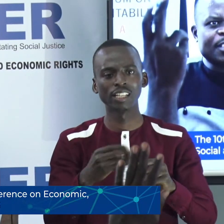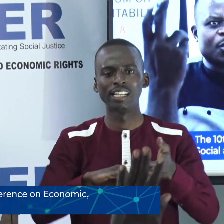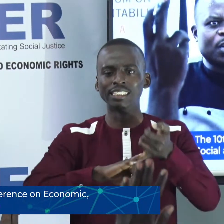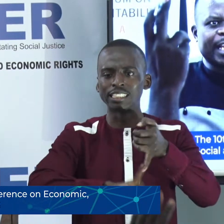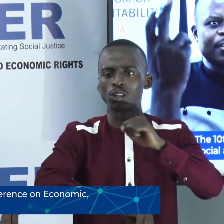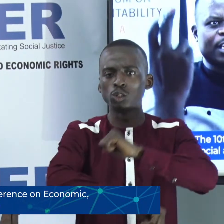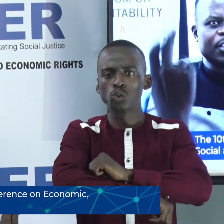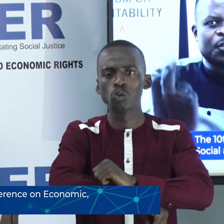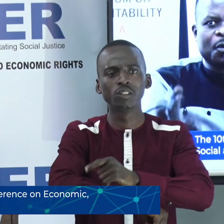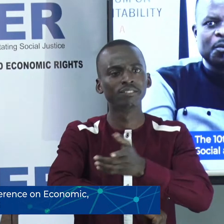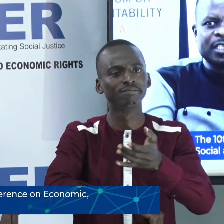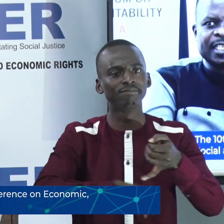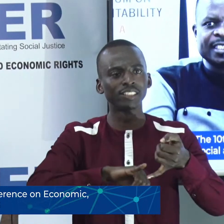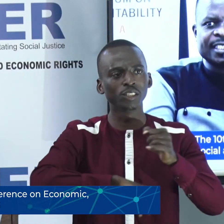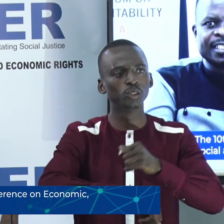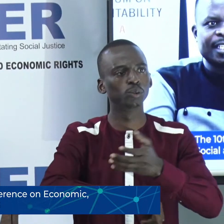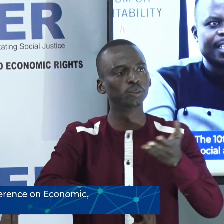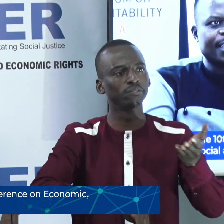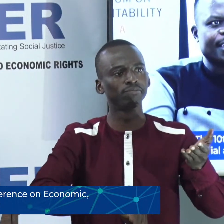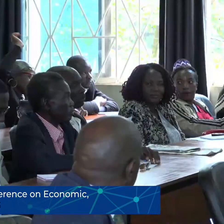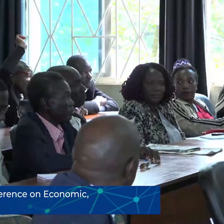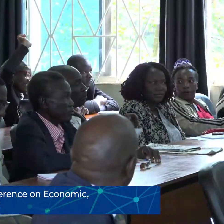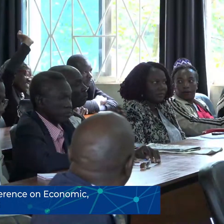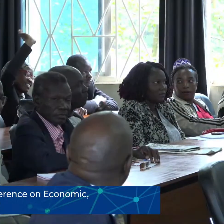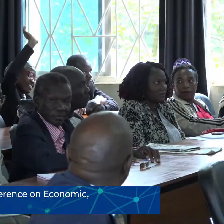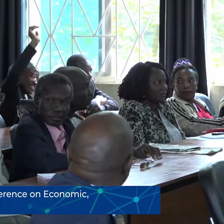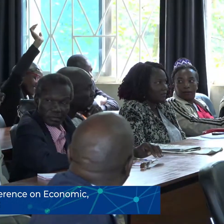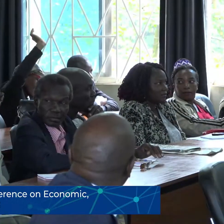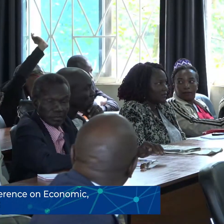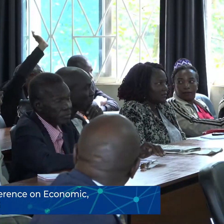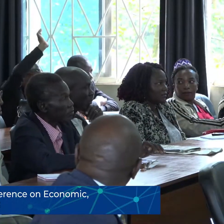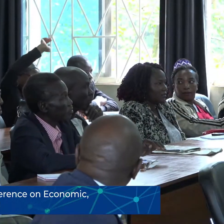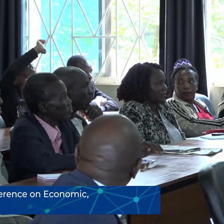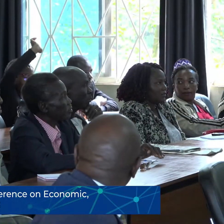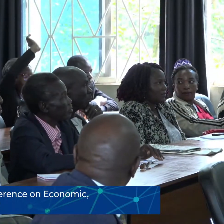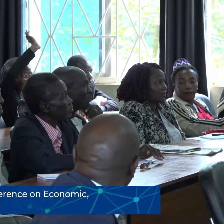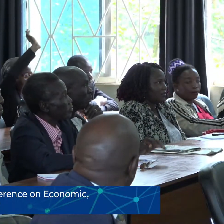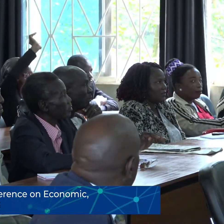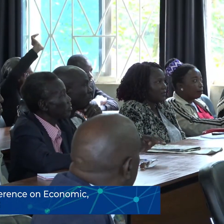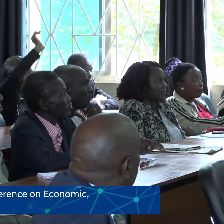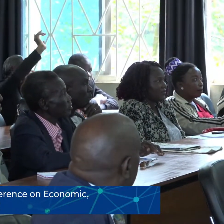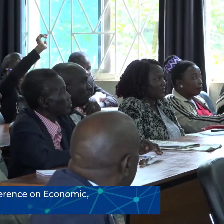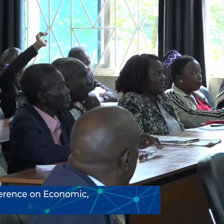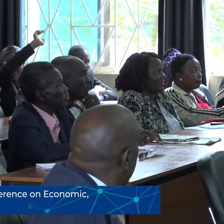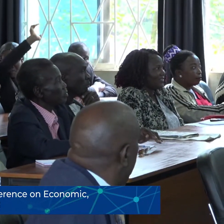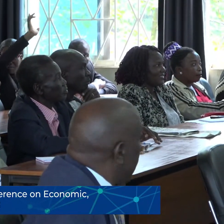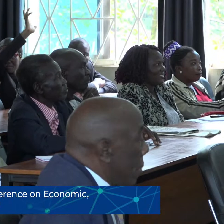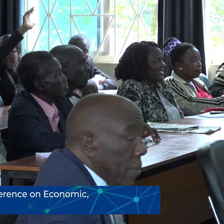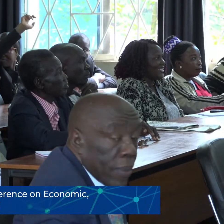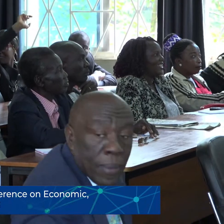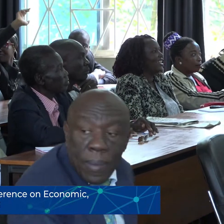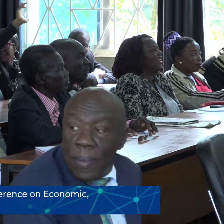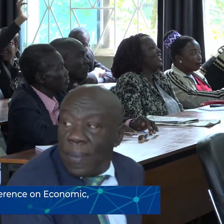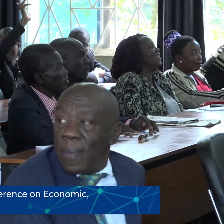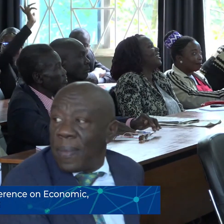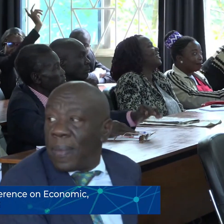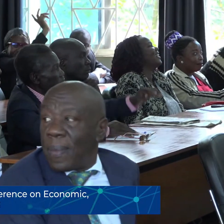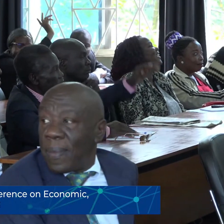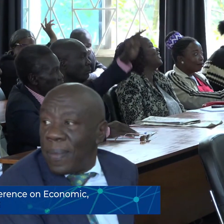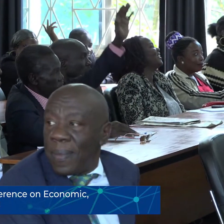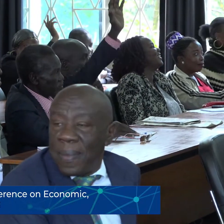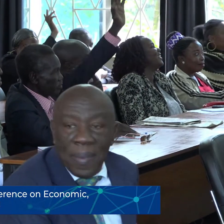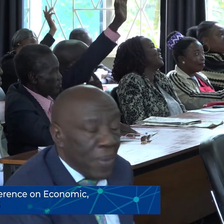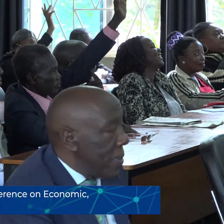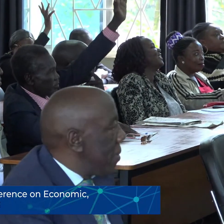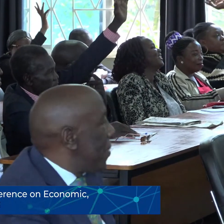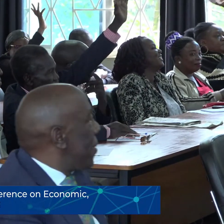Secondary school education promoters, secondary school. Don't you have children in secondary school, parents? You're also promoters.